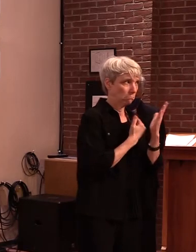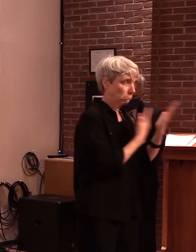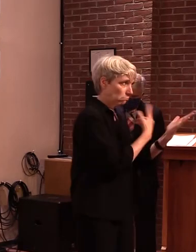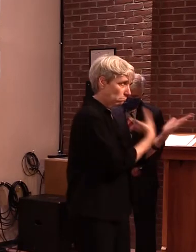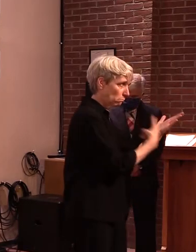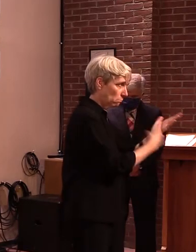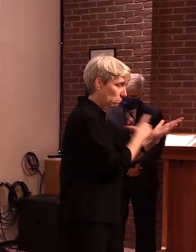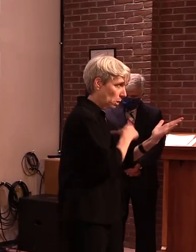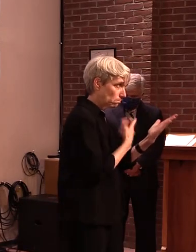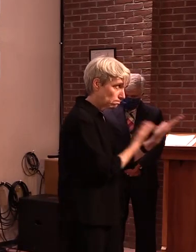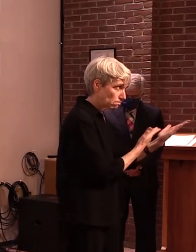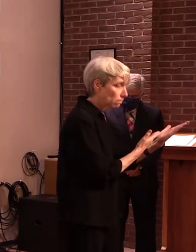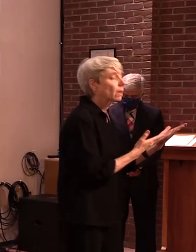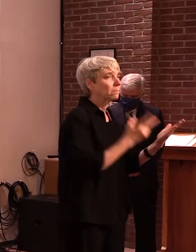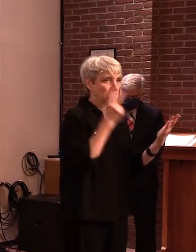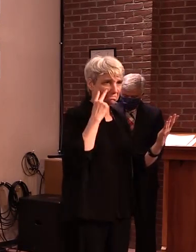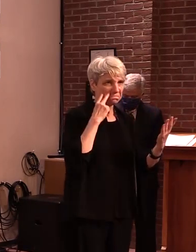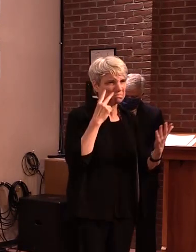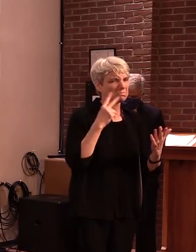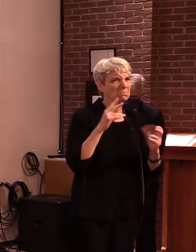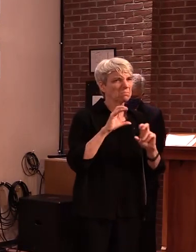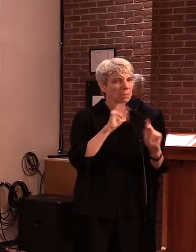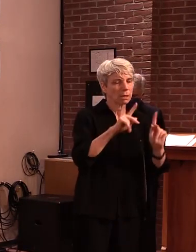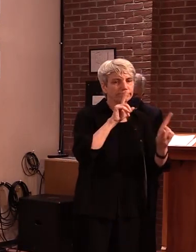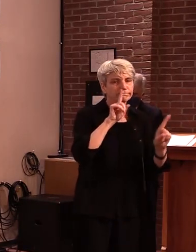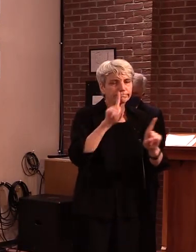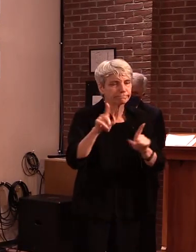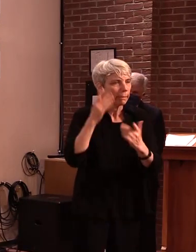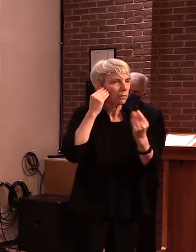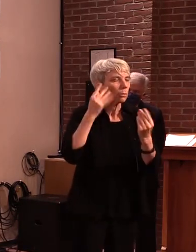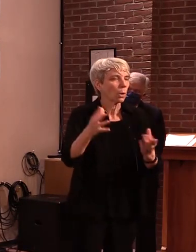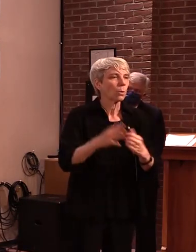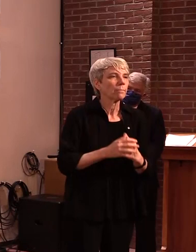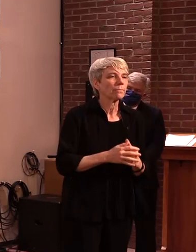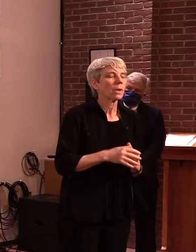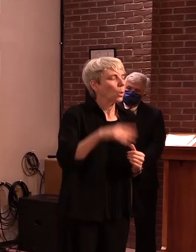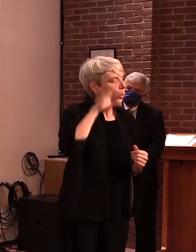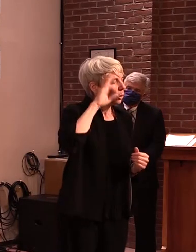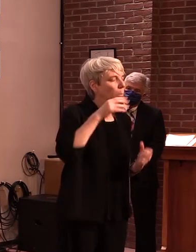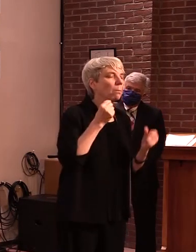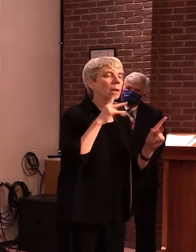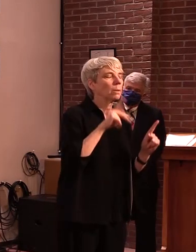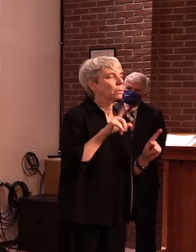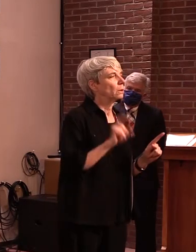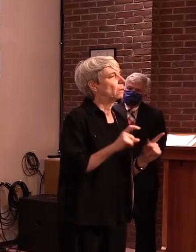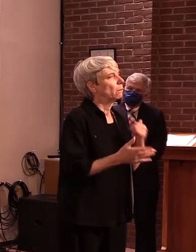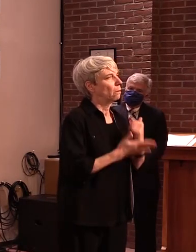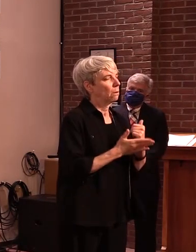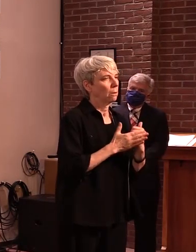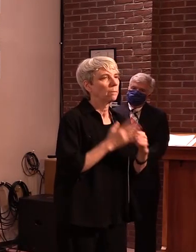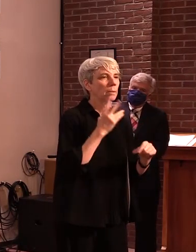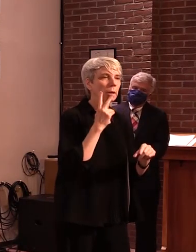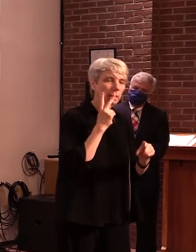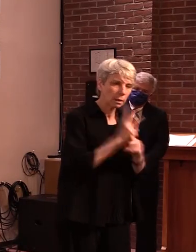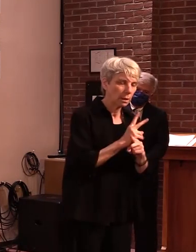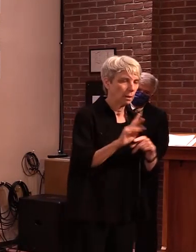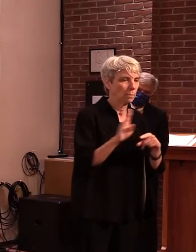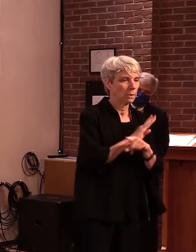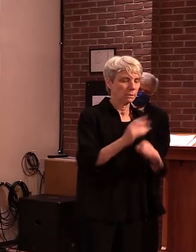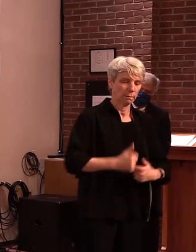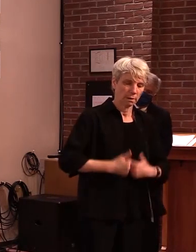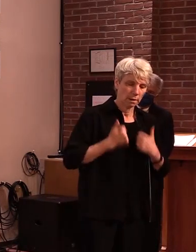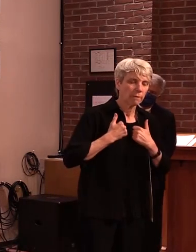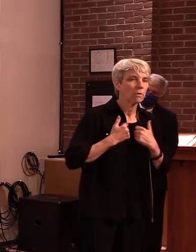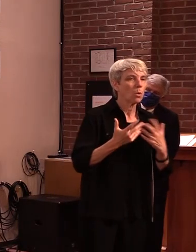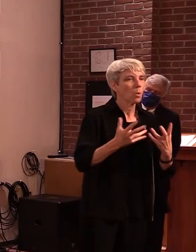we go. We continue to have them right along. So we know there are a lot of people in need, and we really want to do everything we can do to help keep